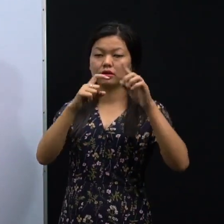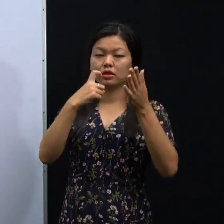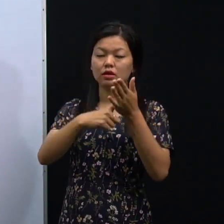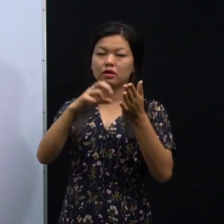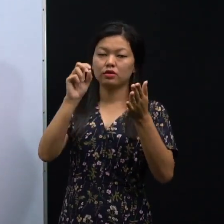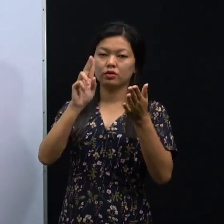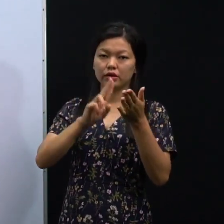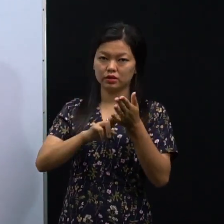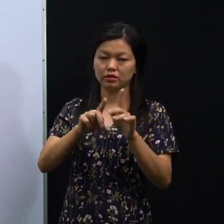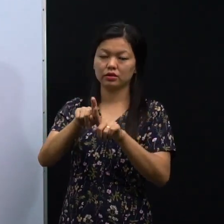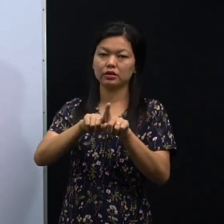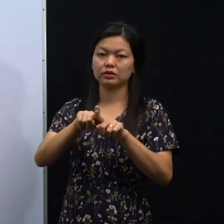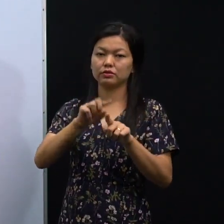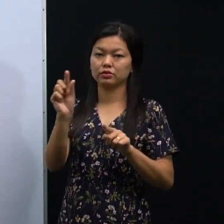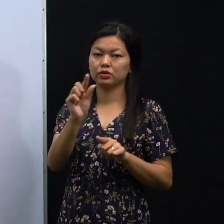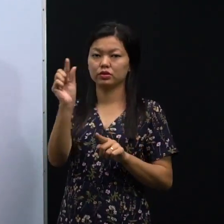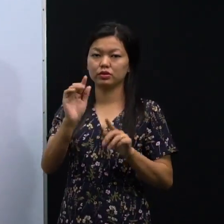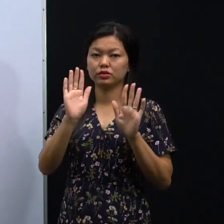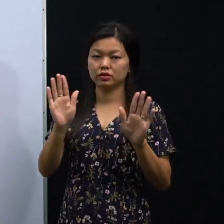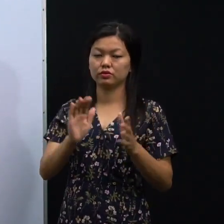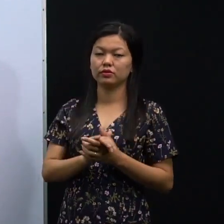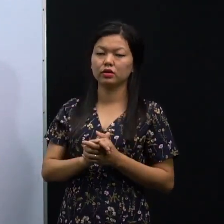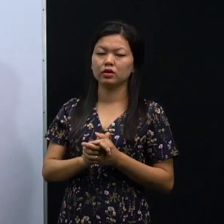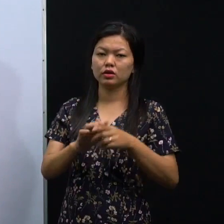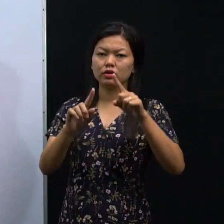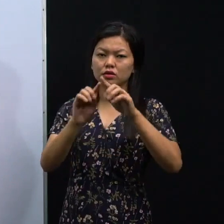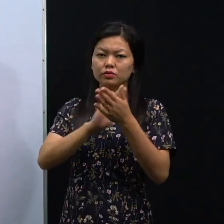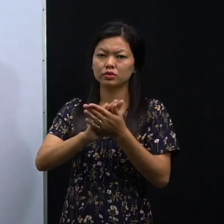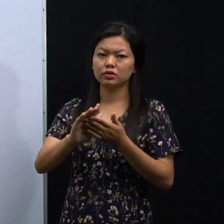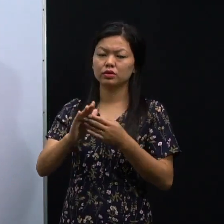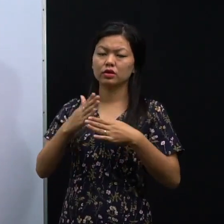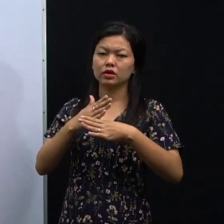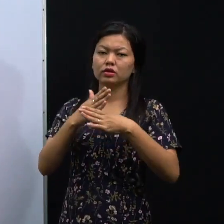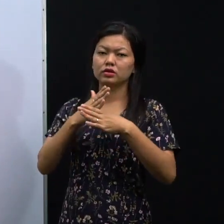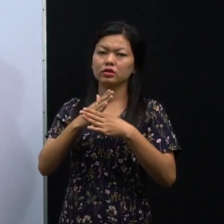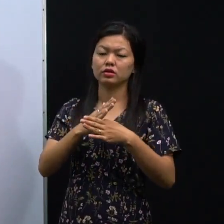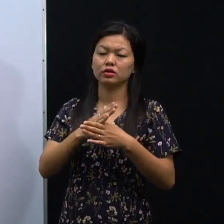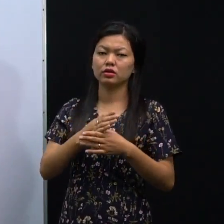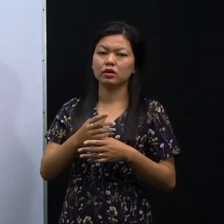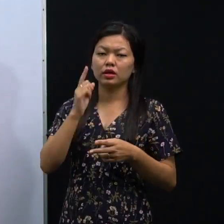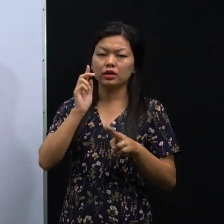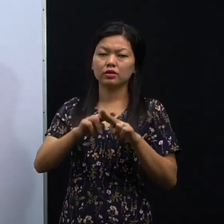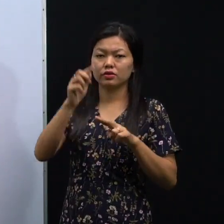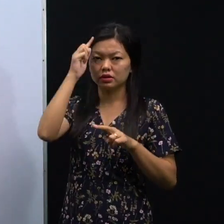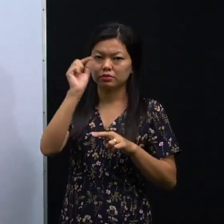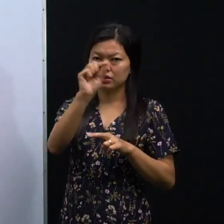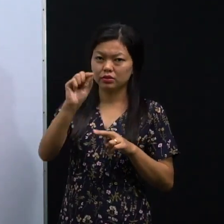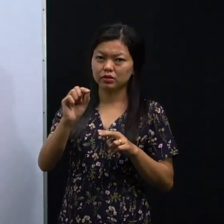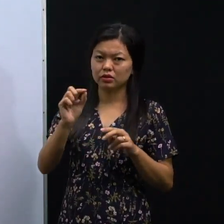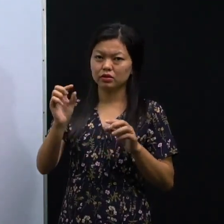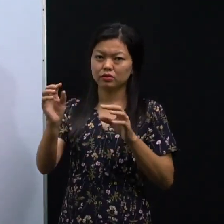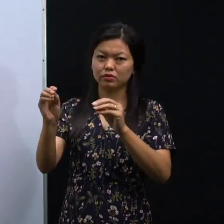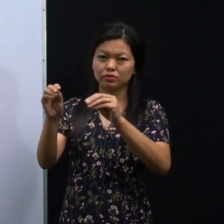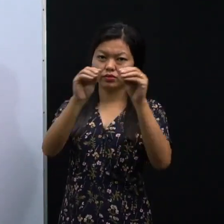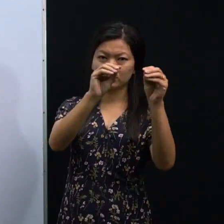or they are revolving. Clear? So those were the drawbacks. And the